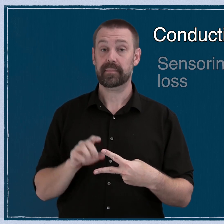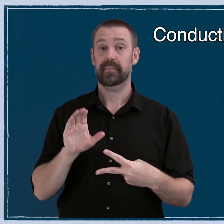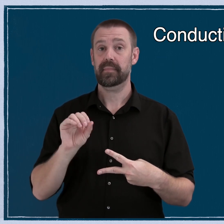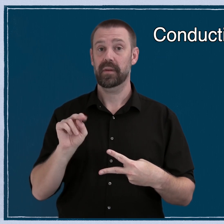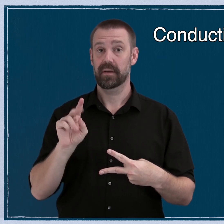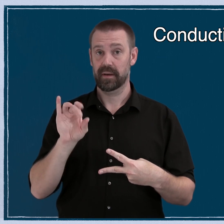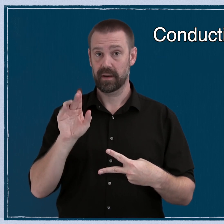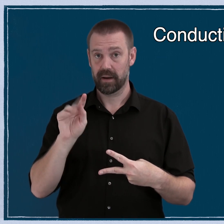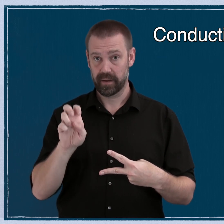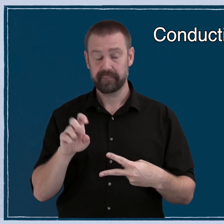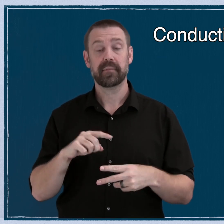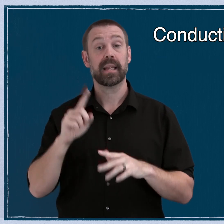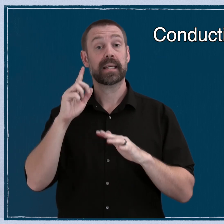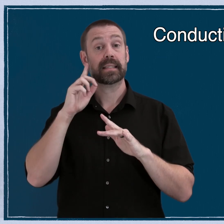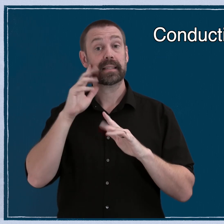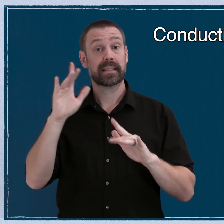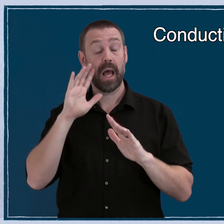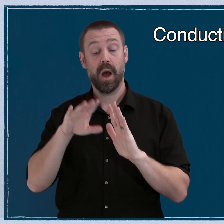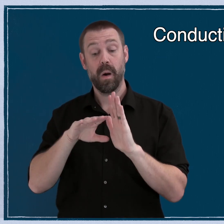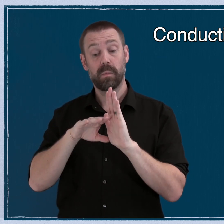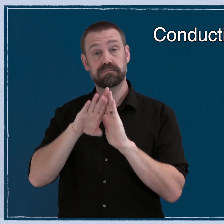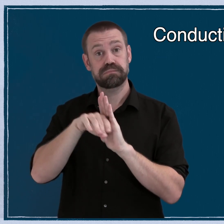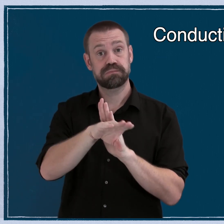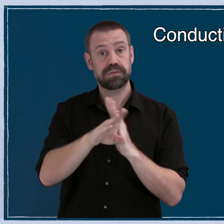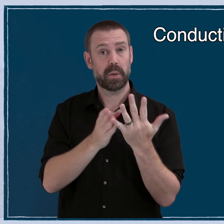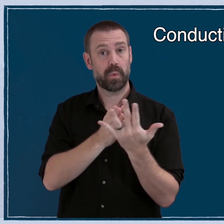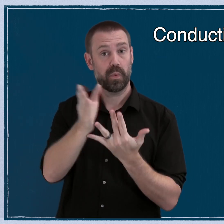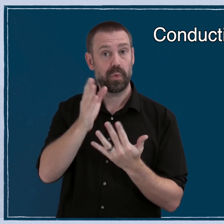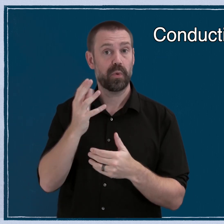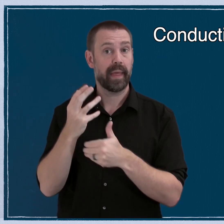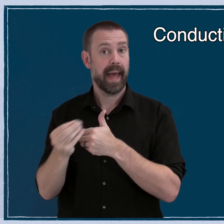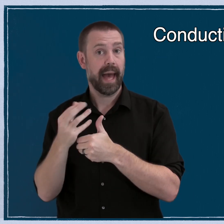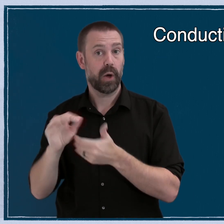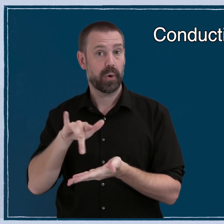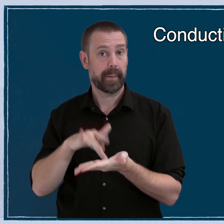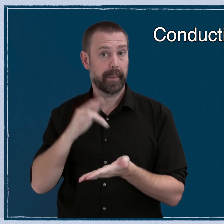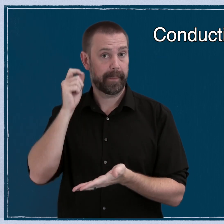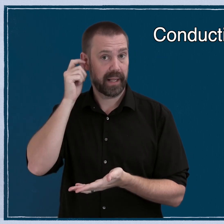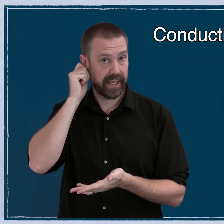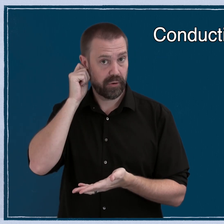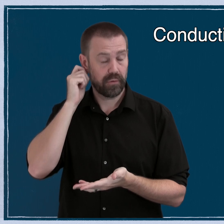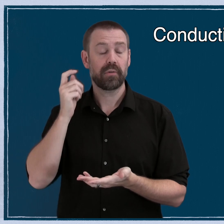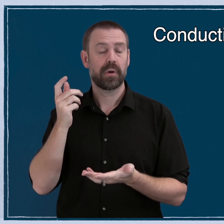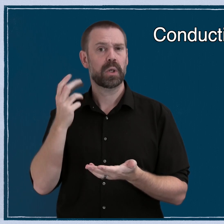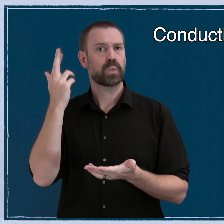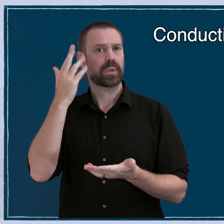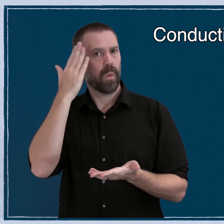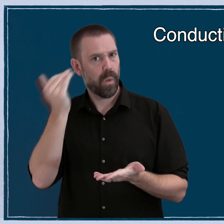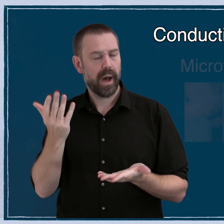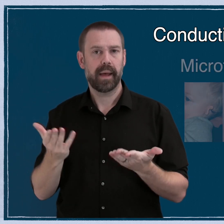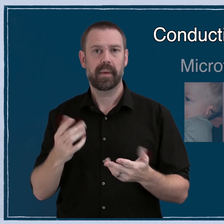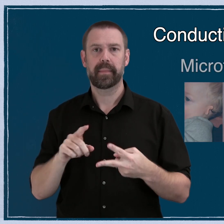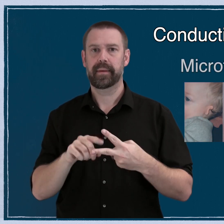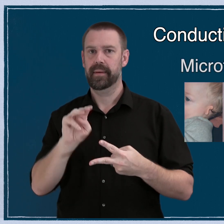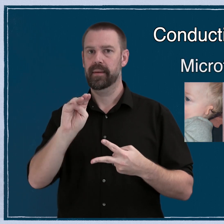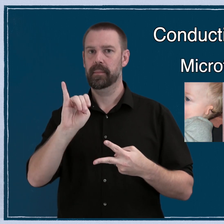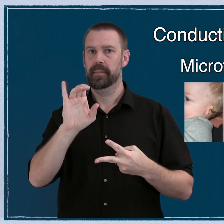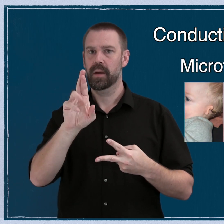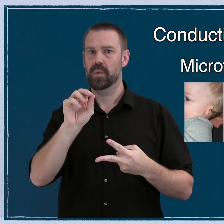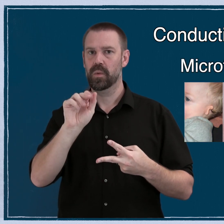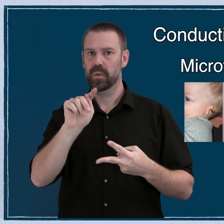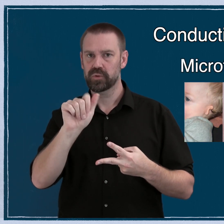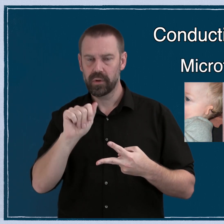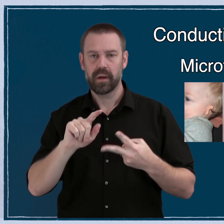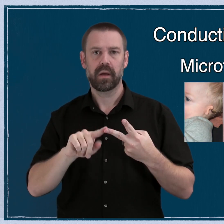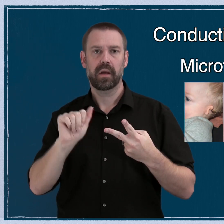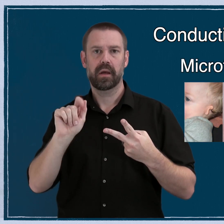conductive unilateral hearing differences, sound has trouble traveling through the outer or middle ear. It might be caused by conditions like microtia or